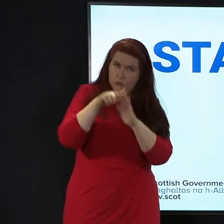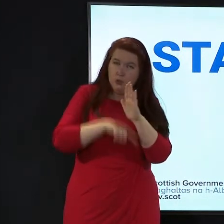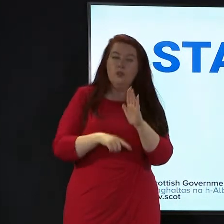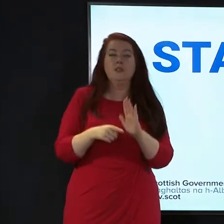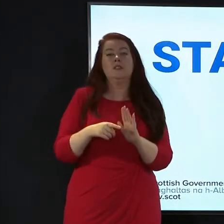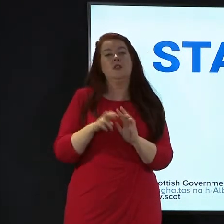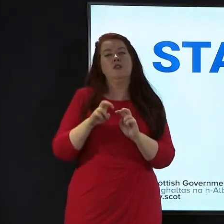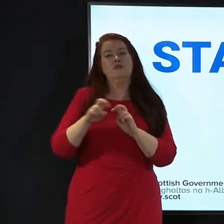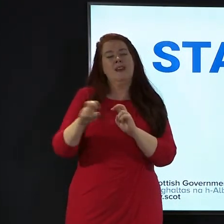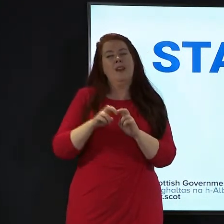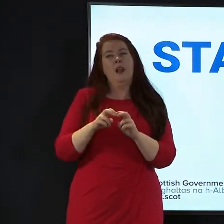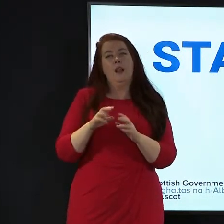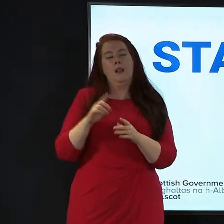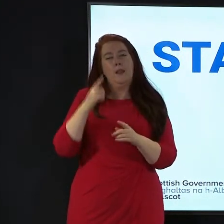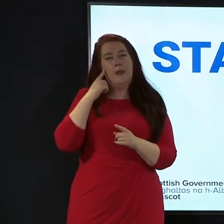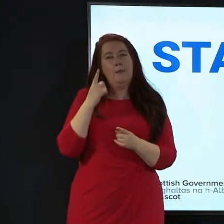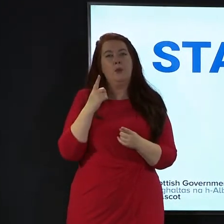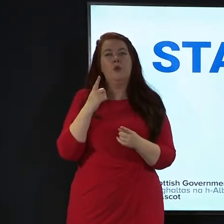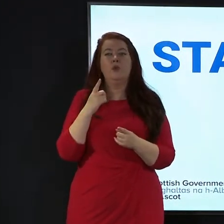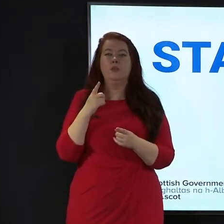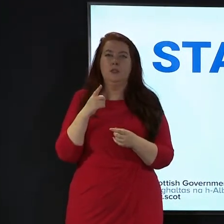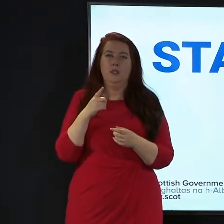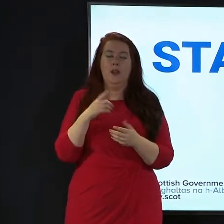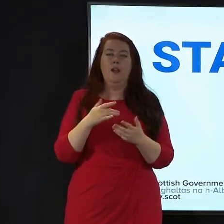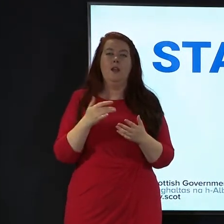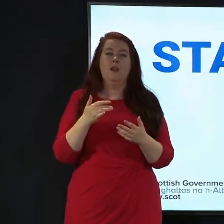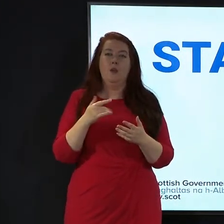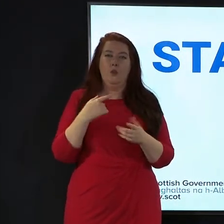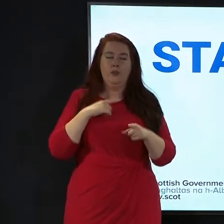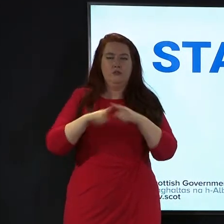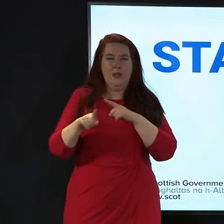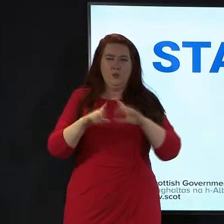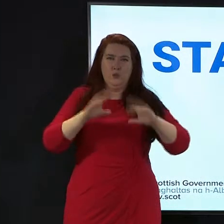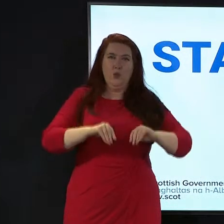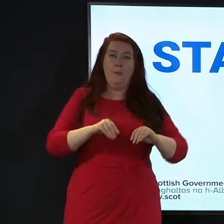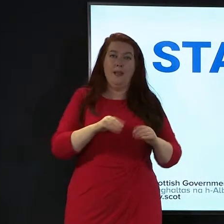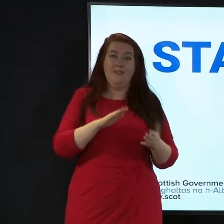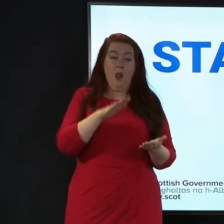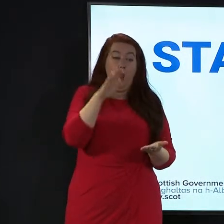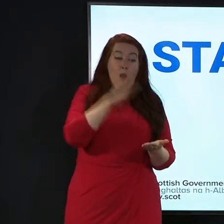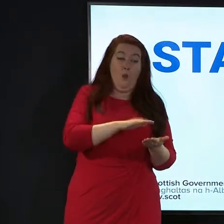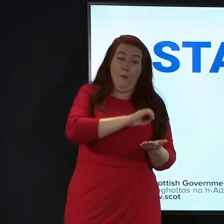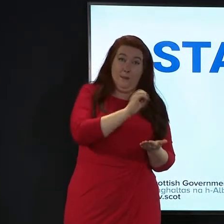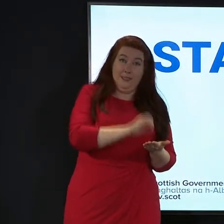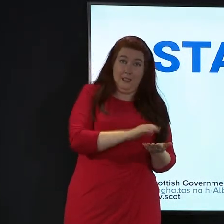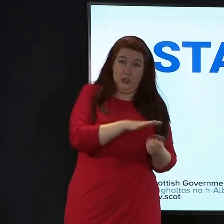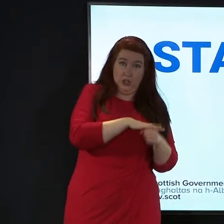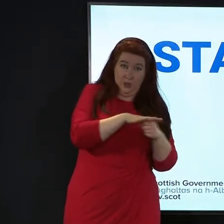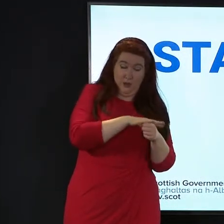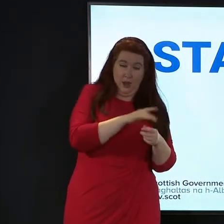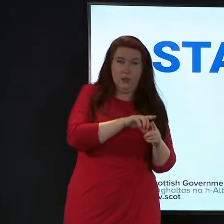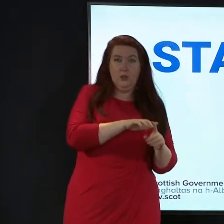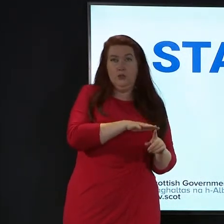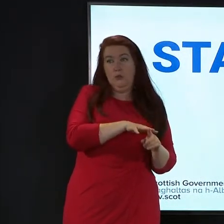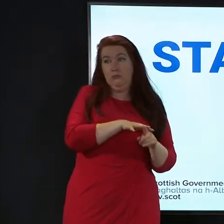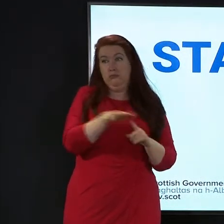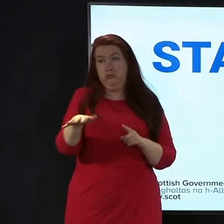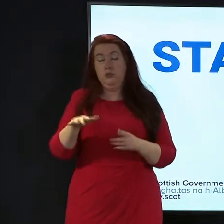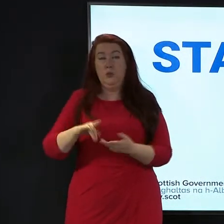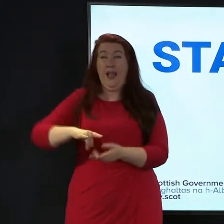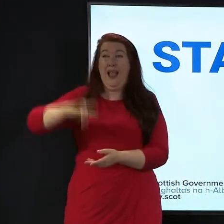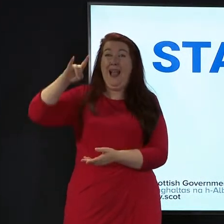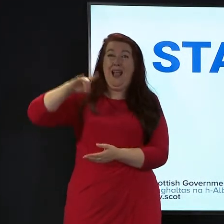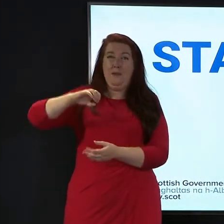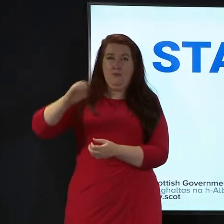about restricting travel from low prevalence to high prevalence areas and vice versa. So when we took the decision